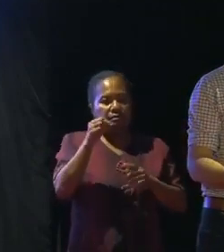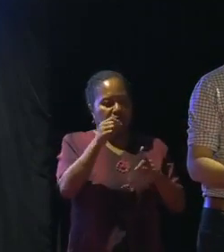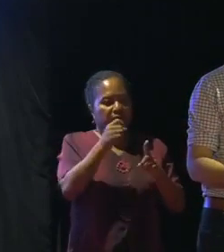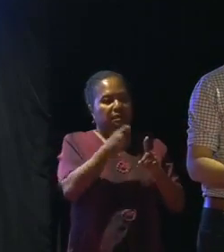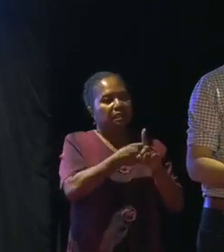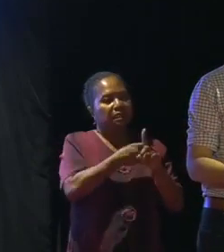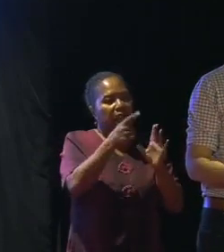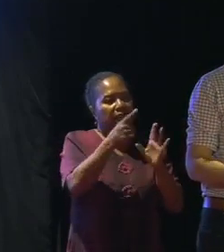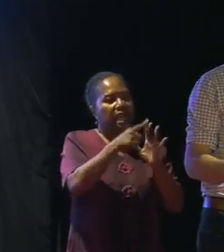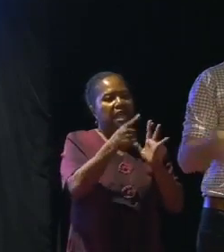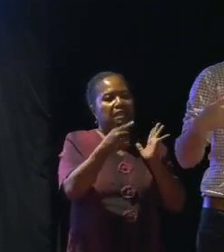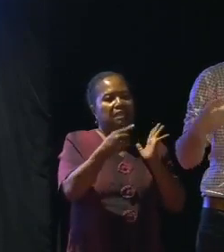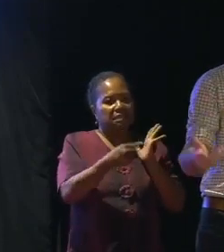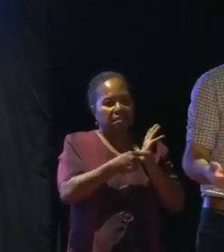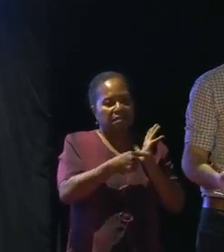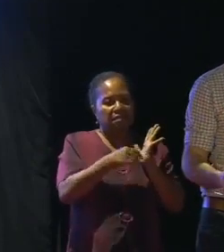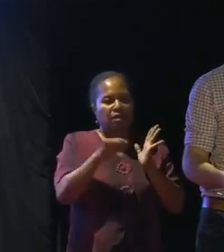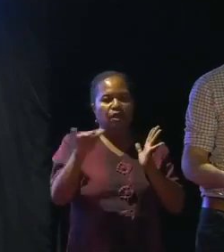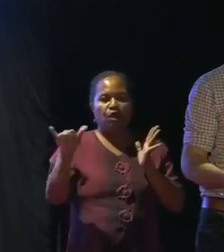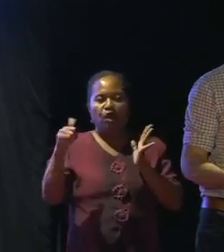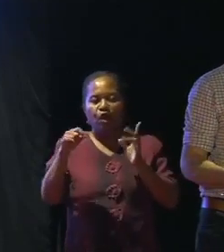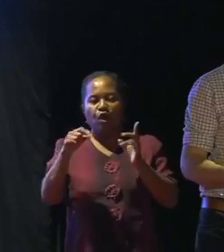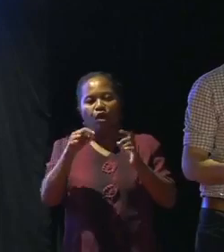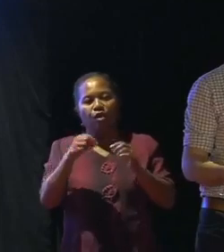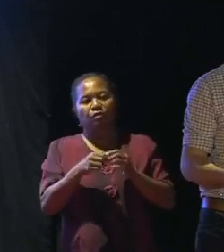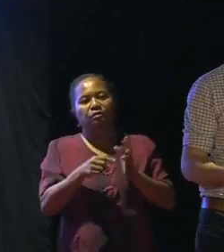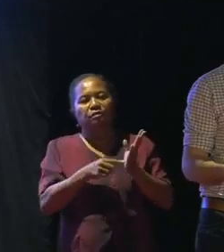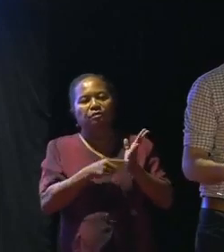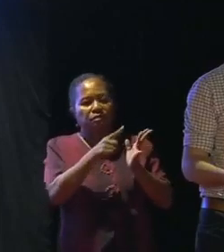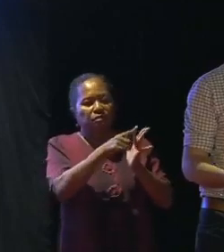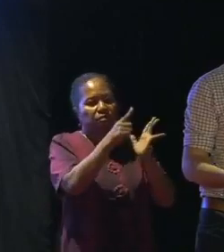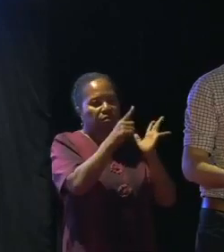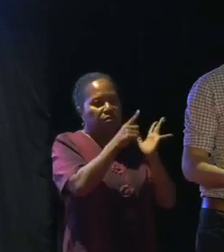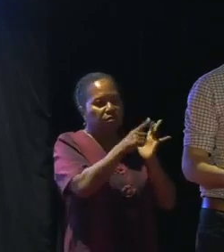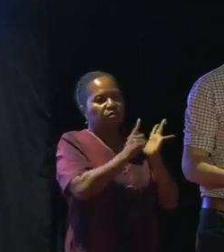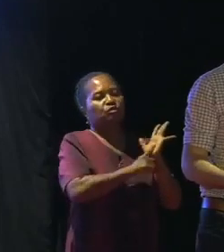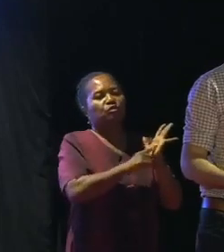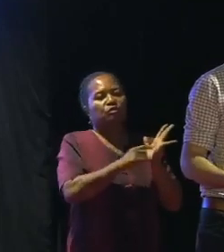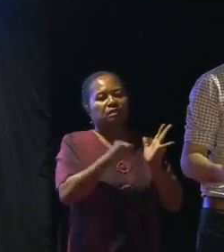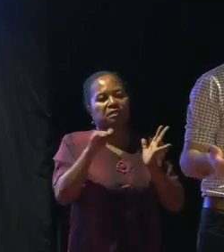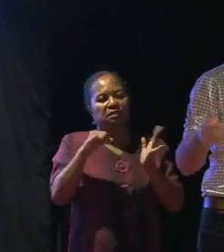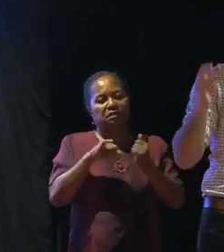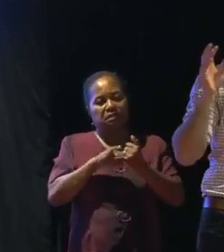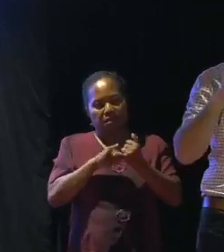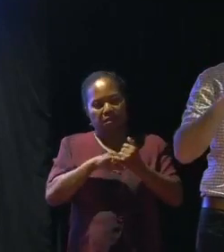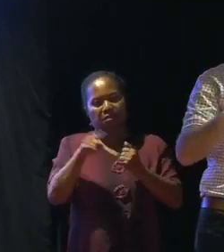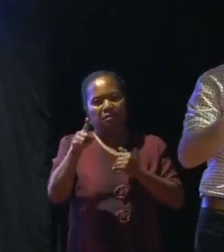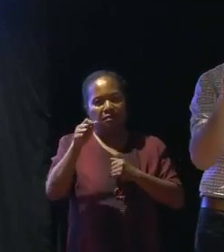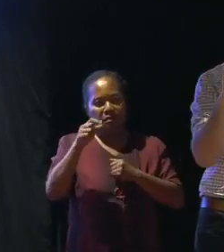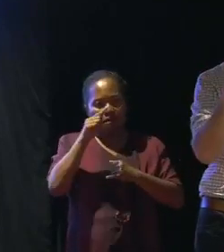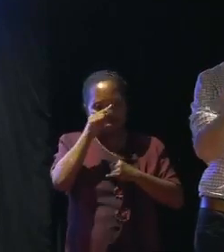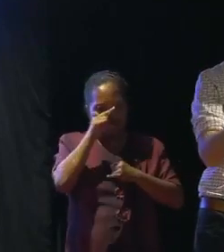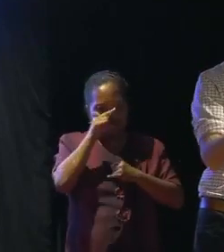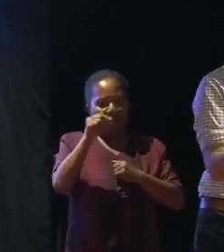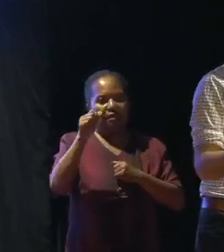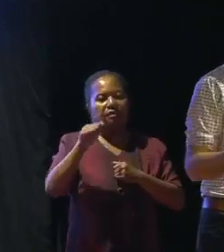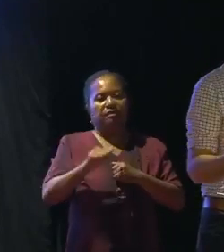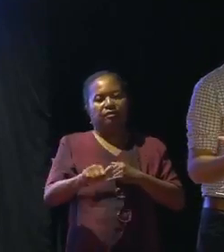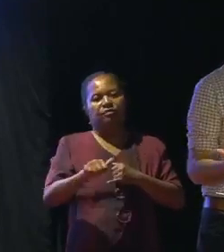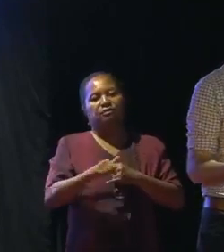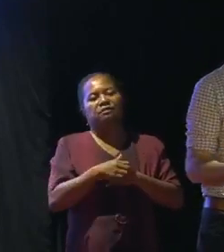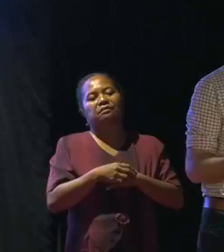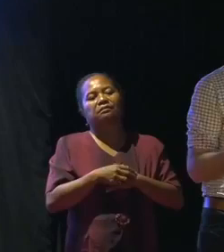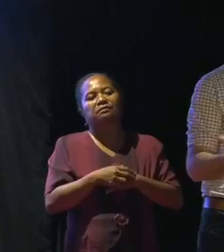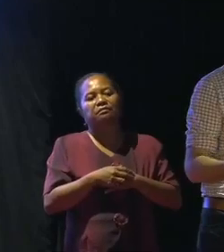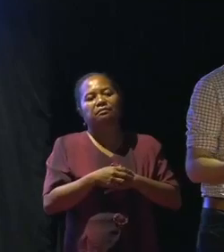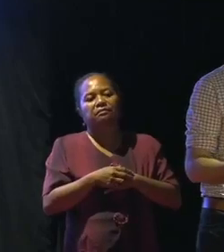you to access. Okay, so all of those calculations that you've been going over the last couple of days, you will have those physical documents